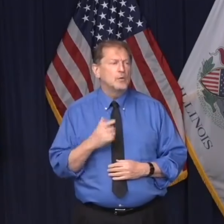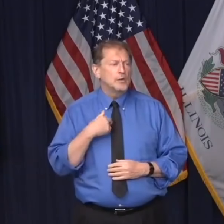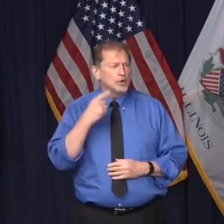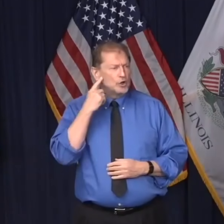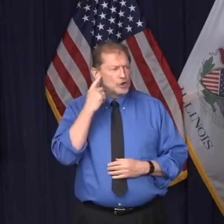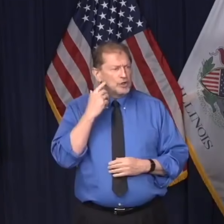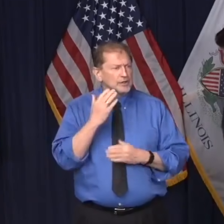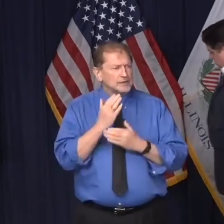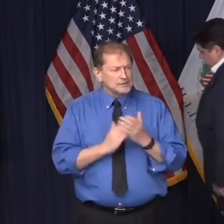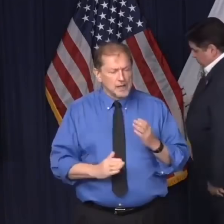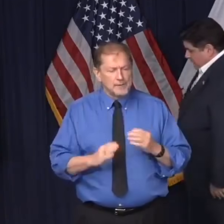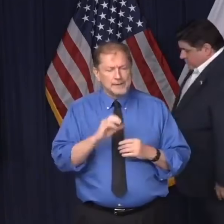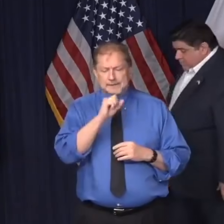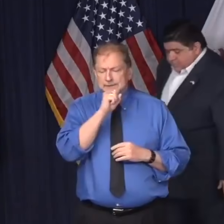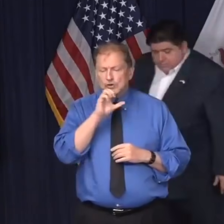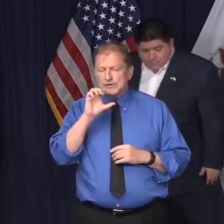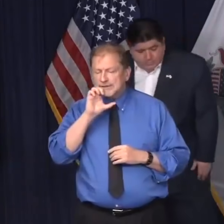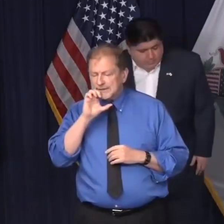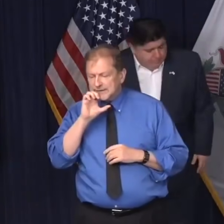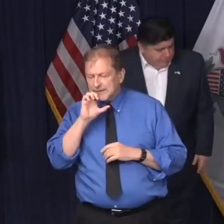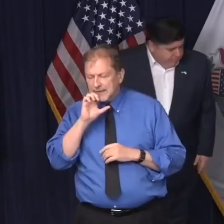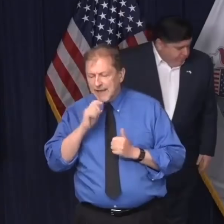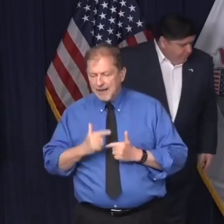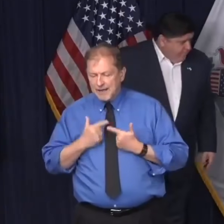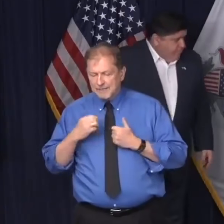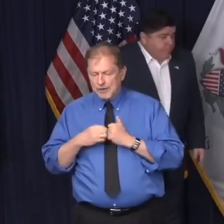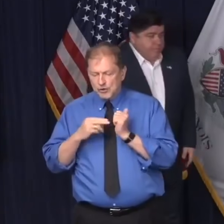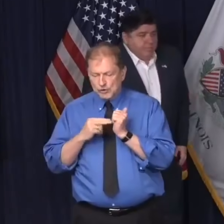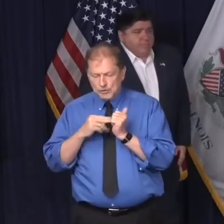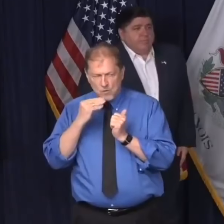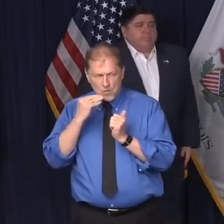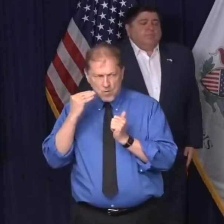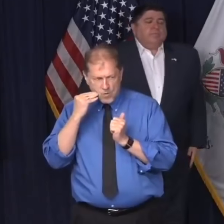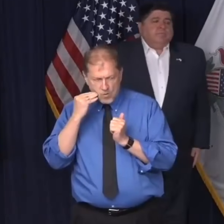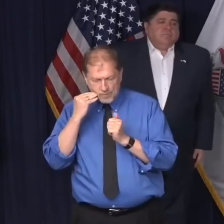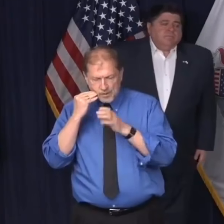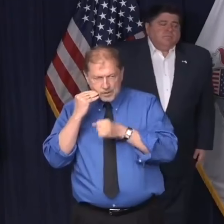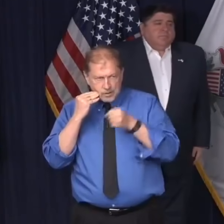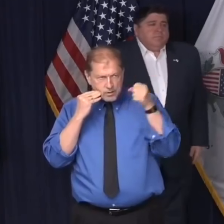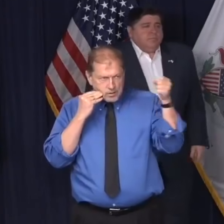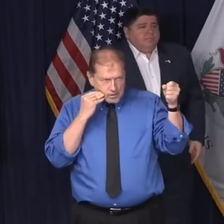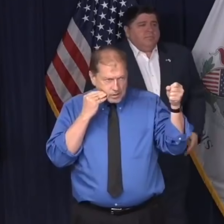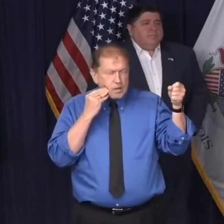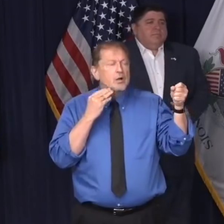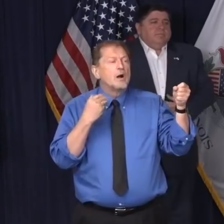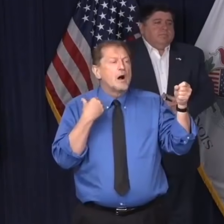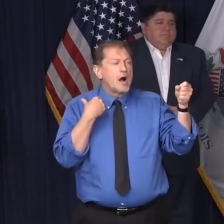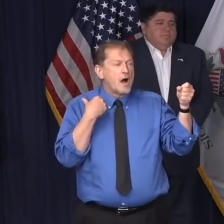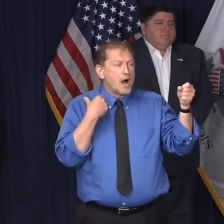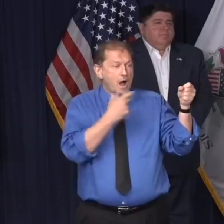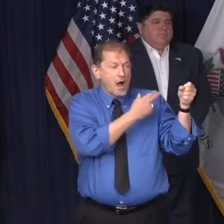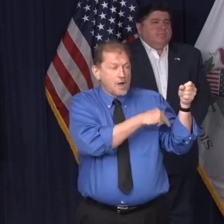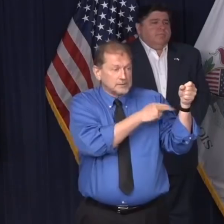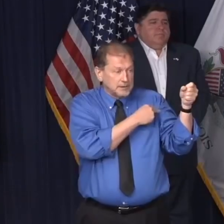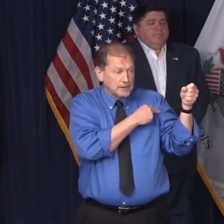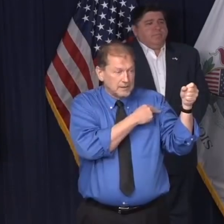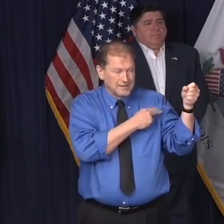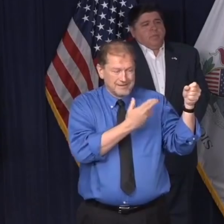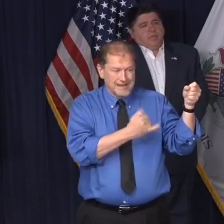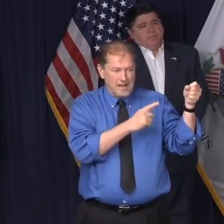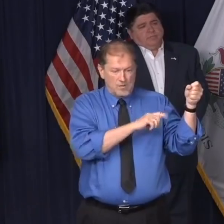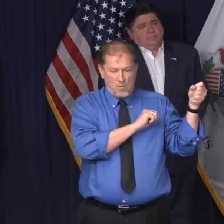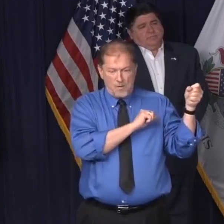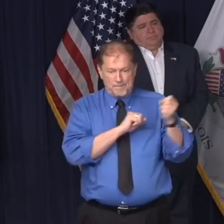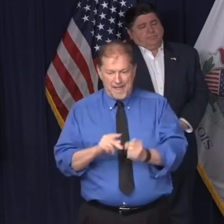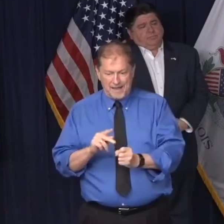medically fragile senior citizens who lived in nursing homes, were hospitalized with COVID-19, recovered, and are now concerned about returning